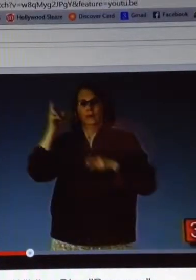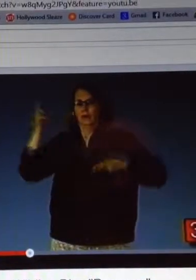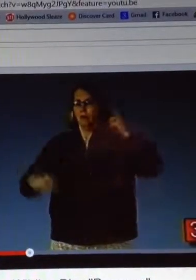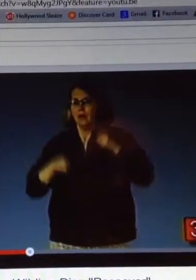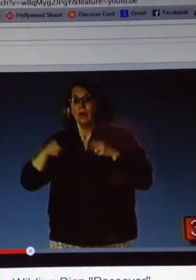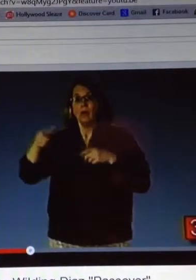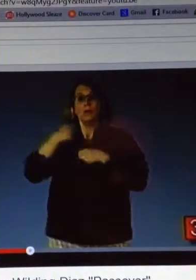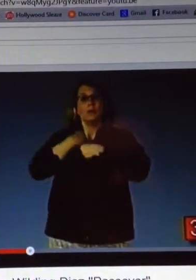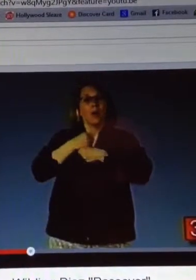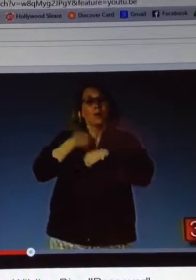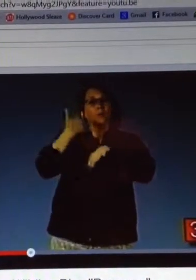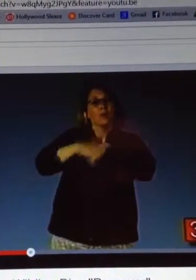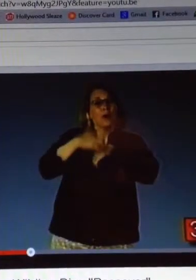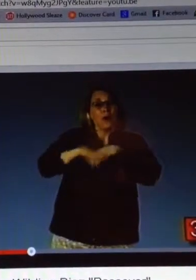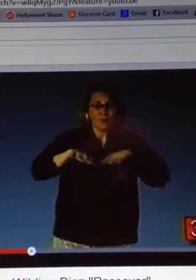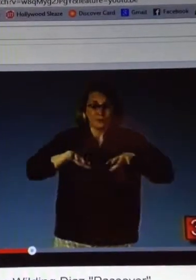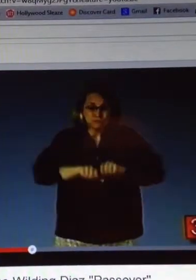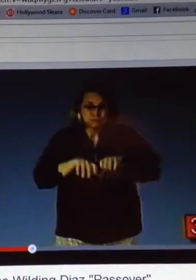So then those Jewish people